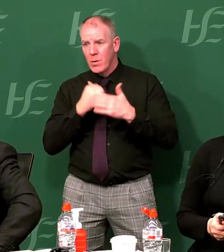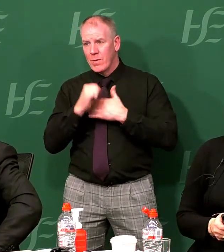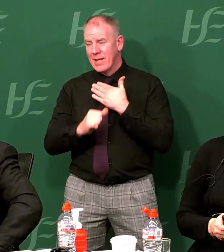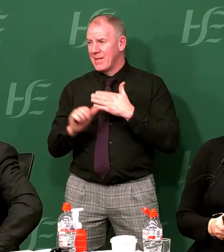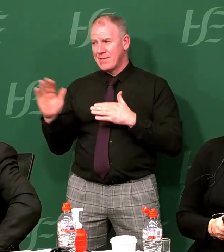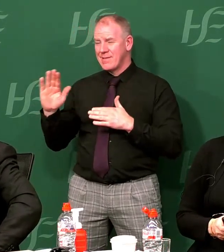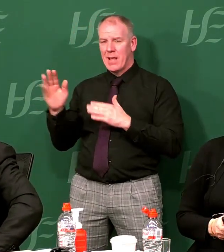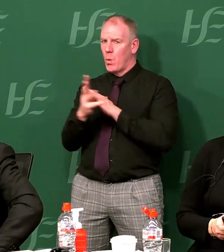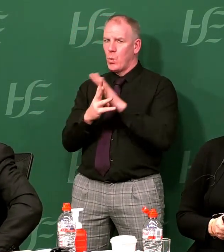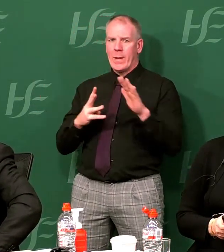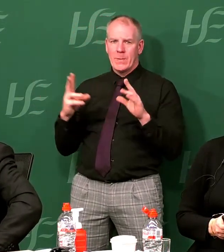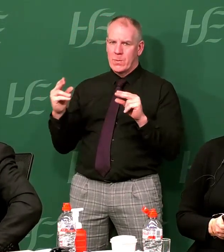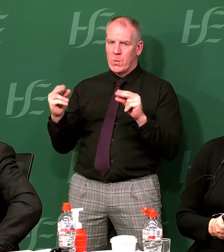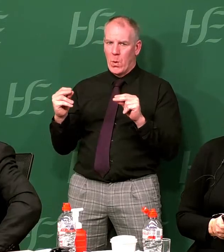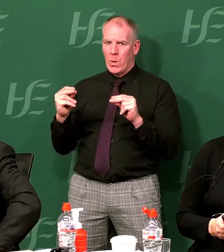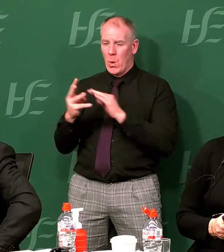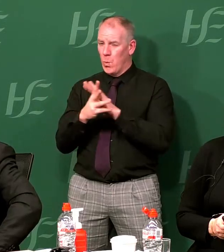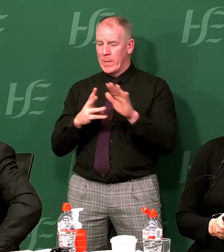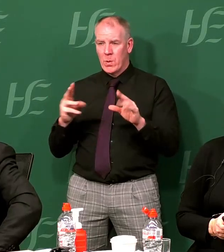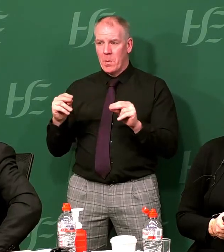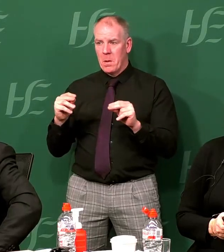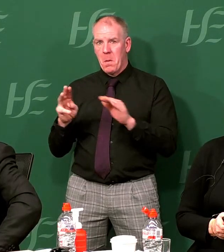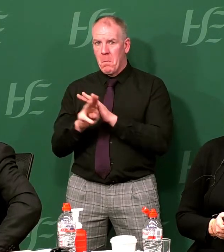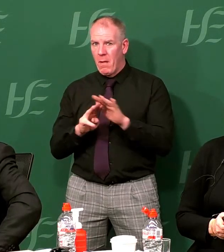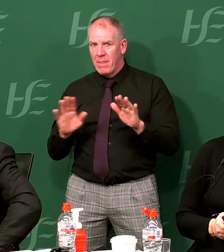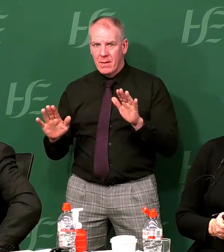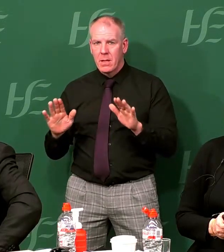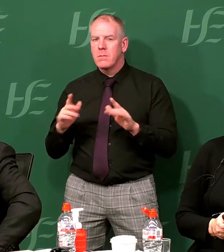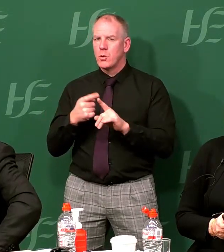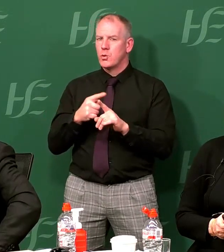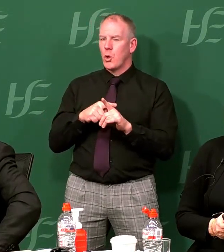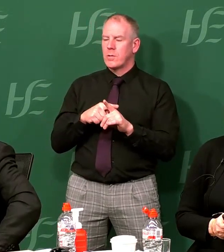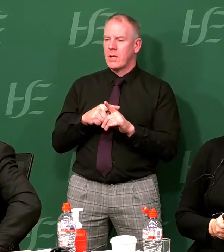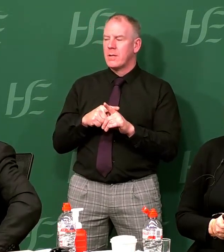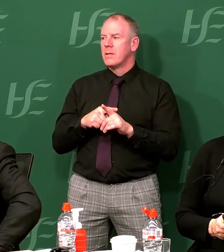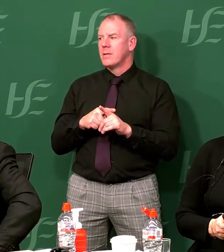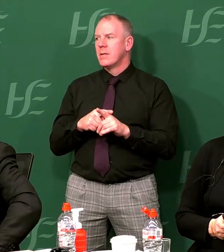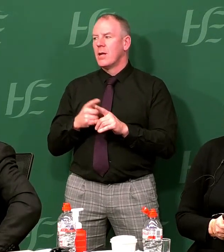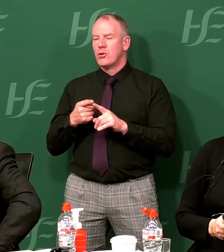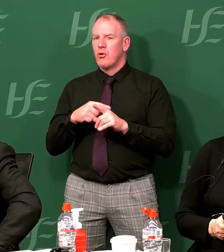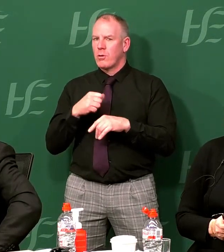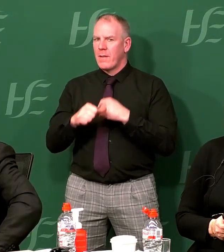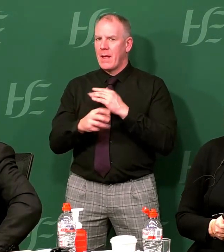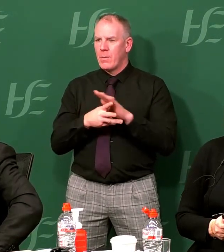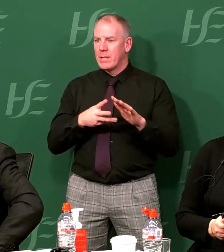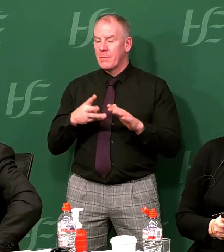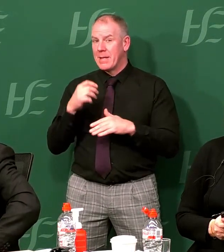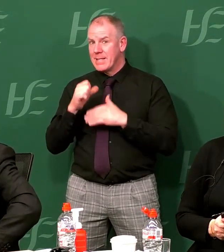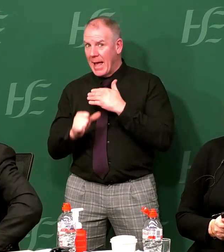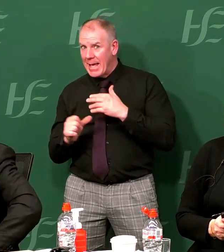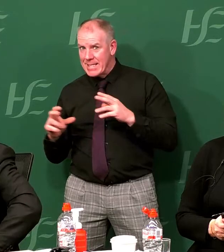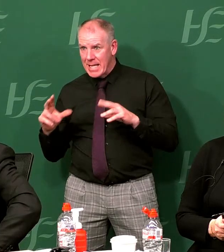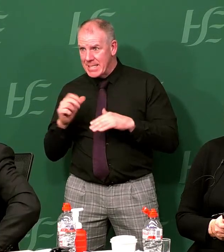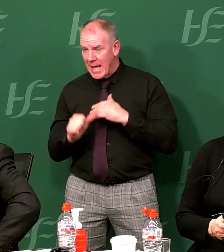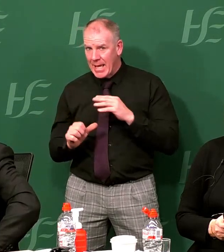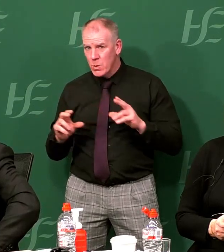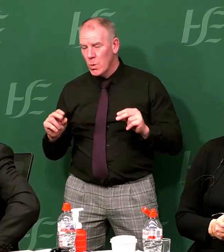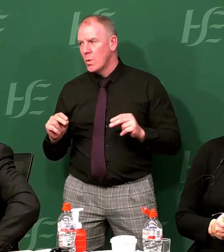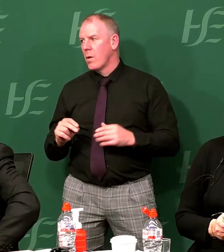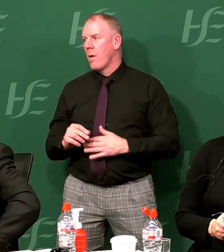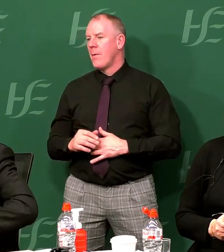not weeks, certainly not weeks, but yeah, a lot shorter than that. A lot shorter than weeks.